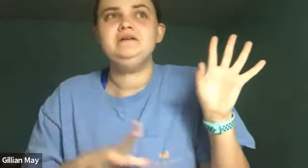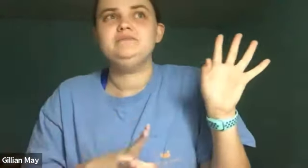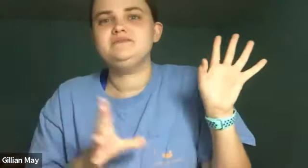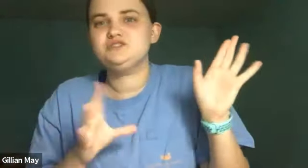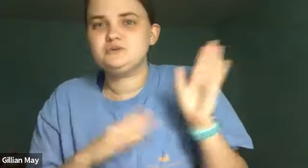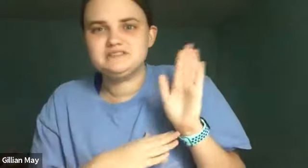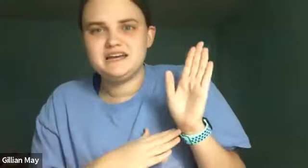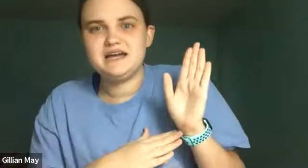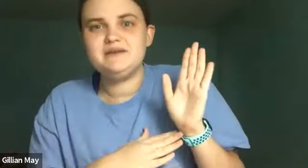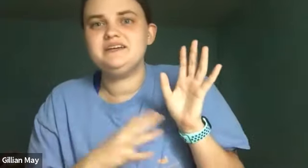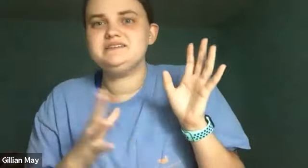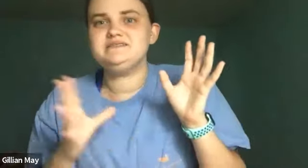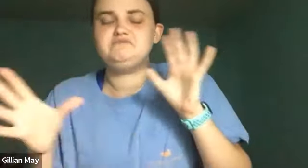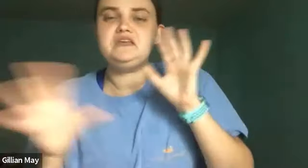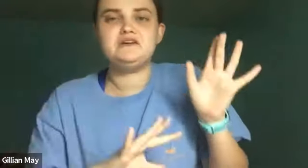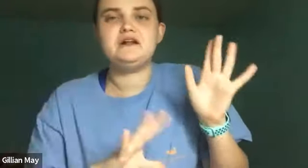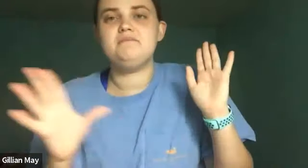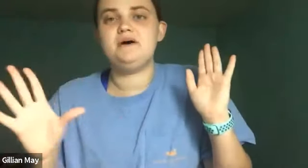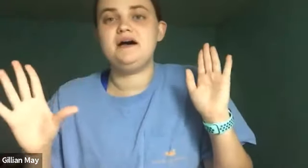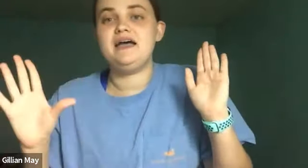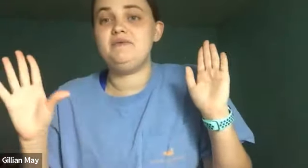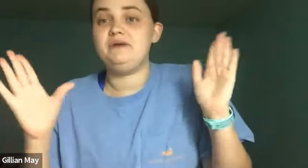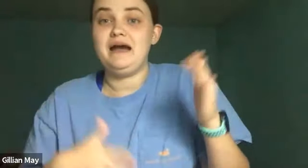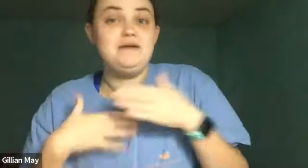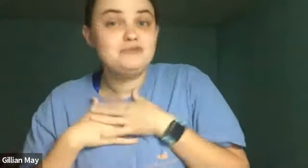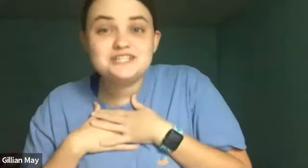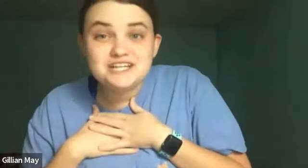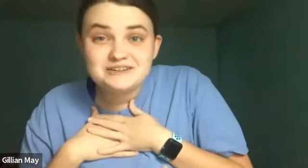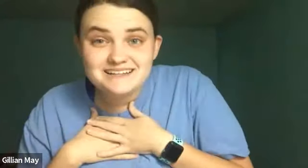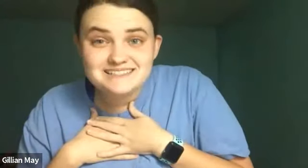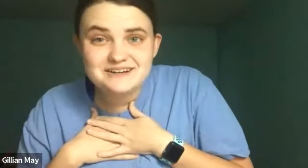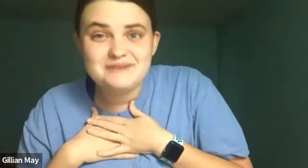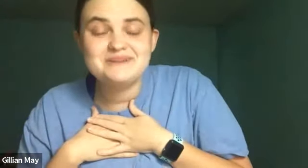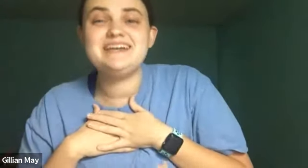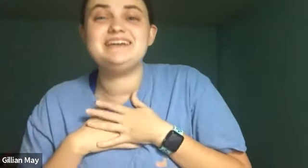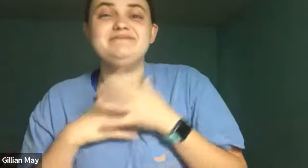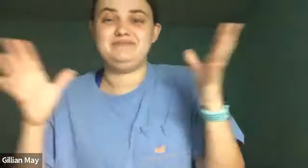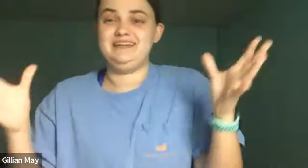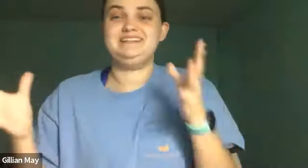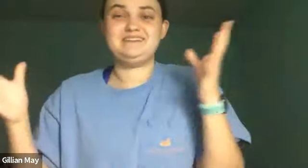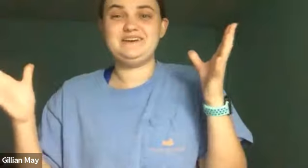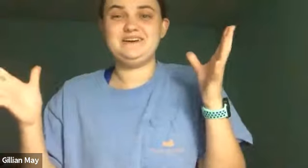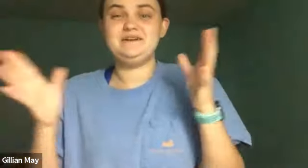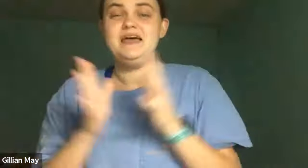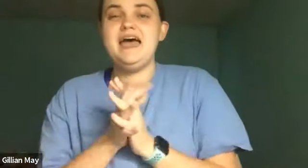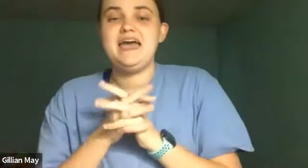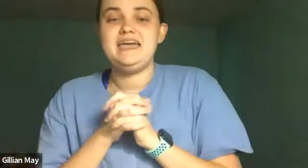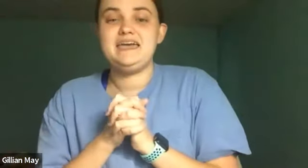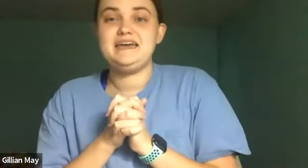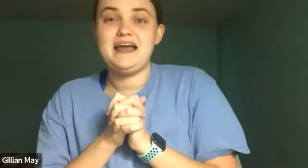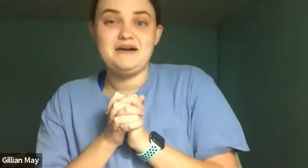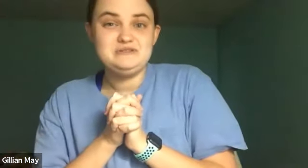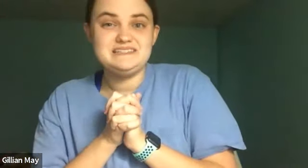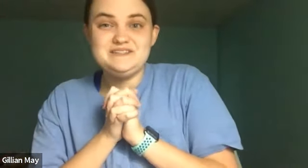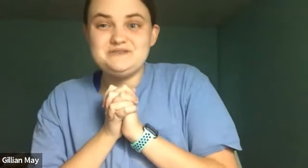bit of a shorter time because of the internet, but I appreciate you guys still coming and getting to learn. And I will see you